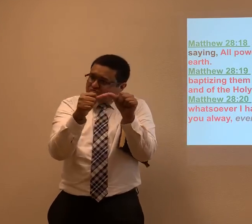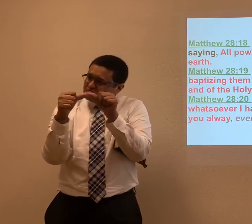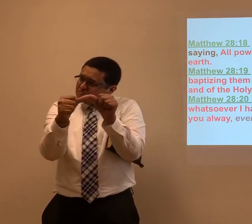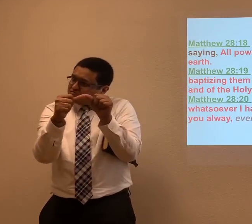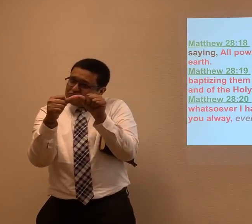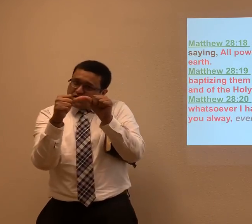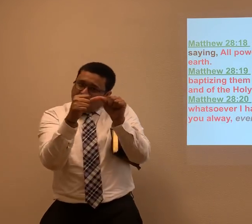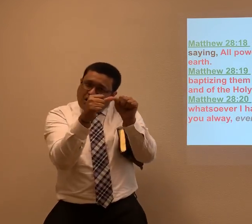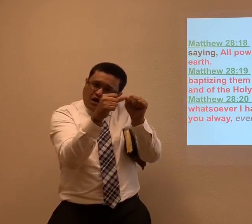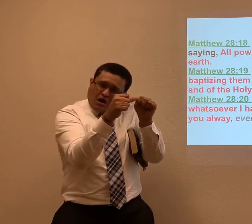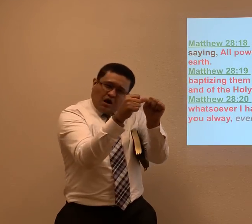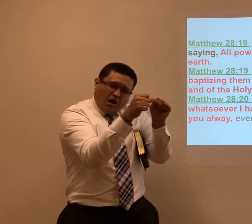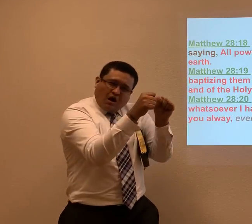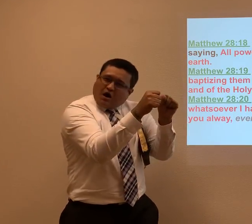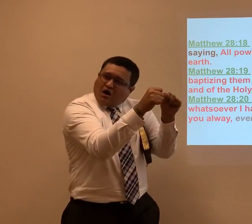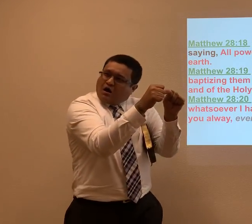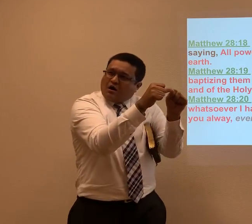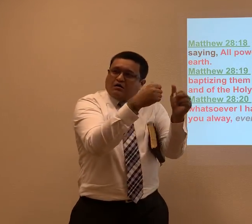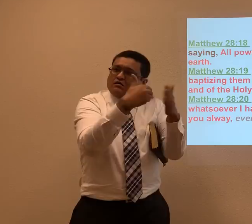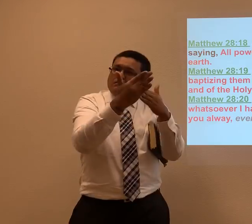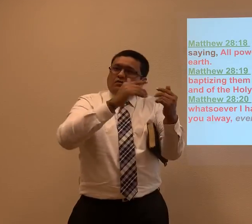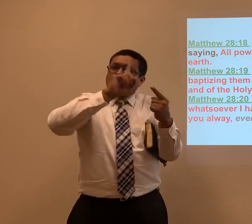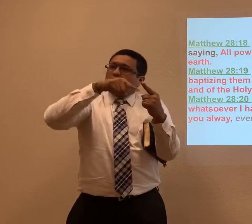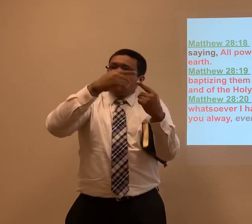still continuing to teach you